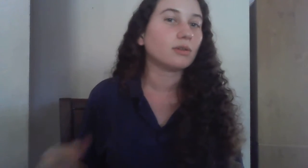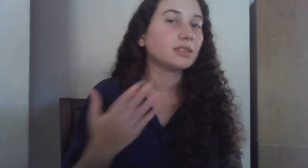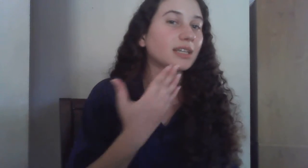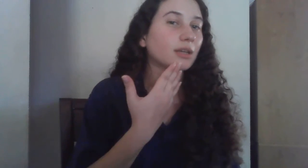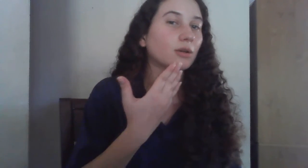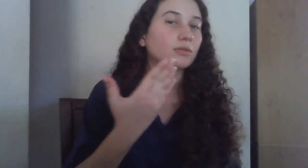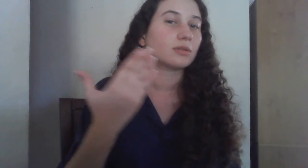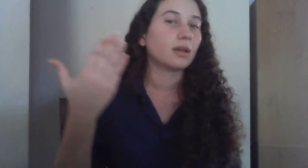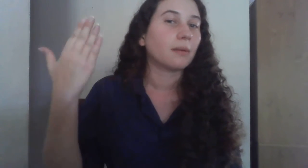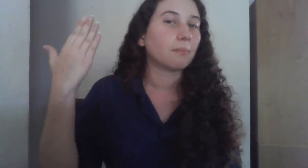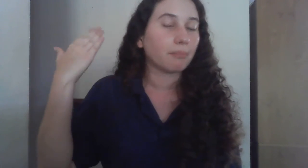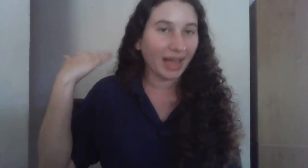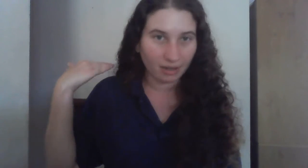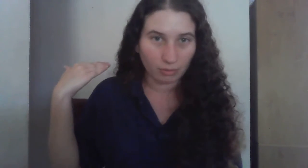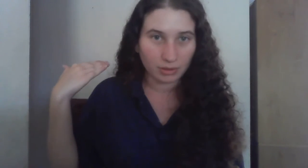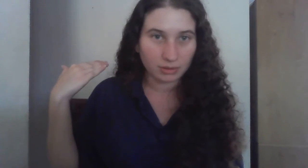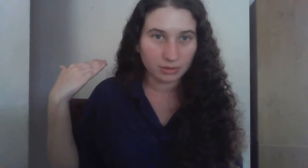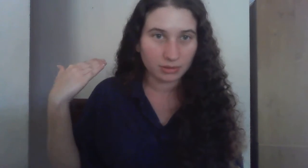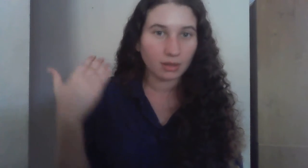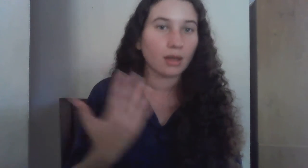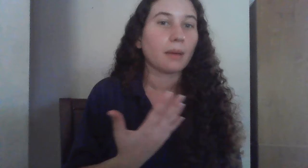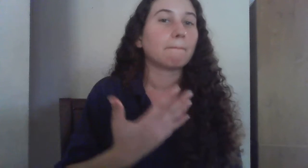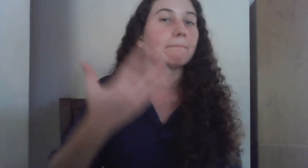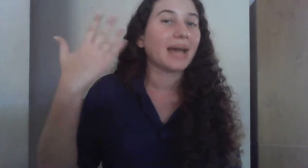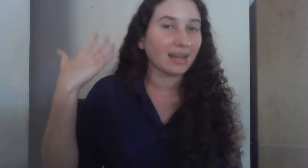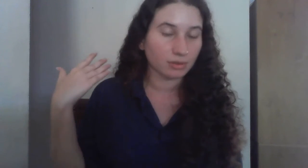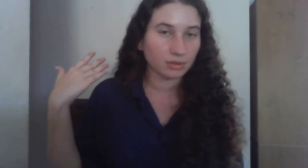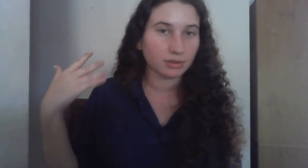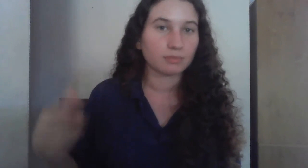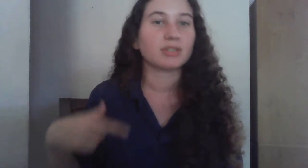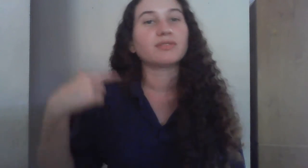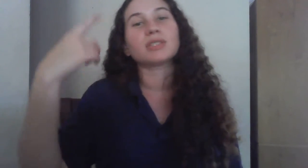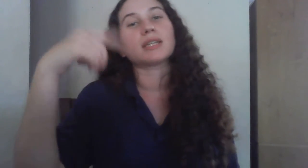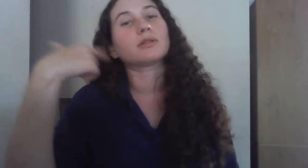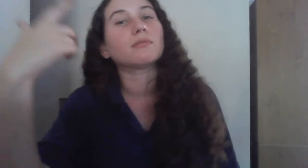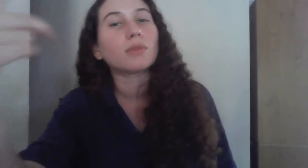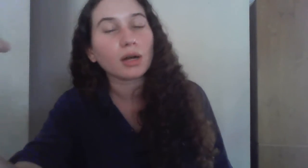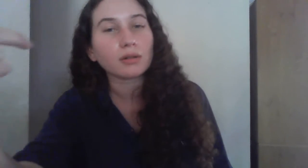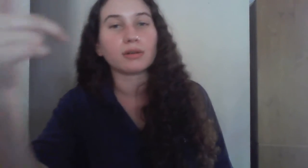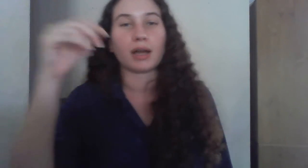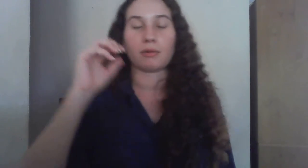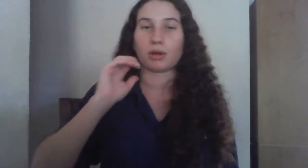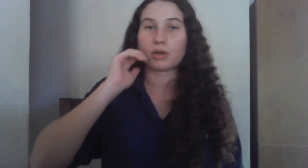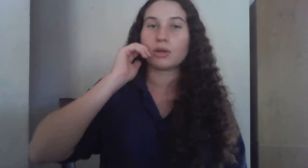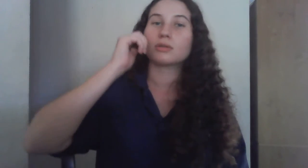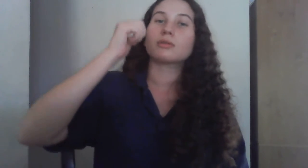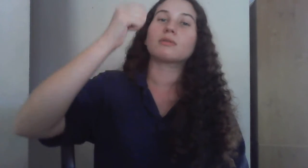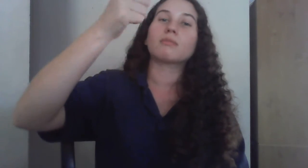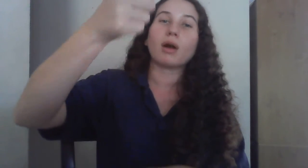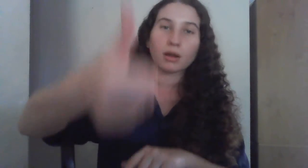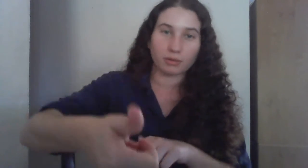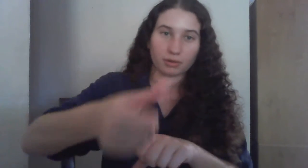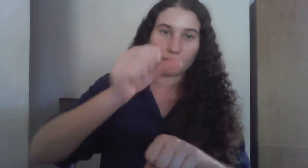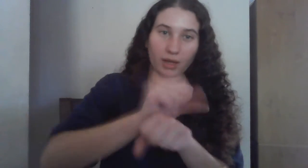notice that it goes backwards. But if you say, tomorrow I work, tomorrow I